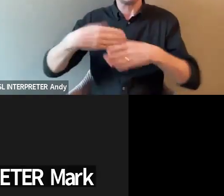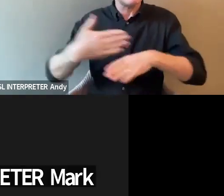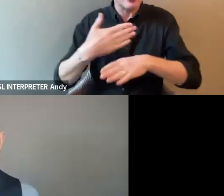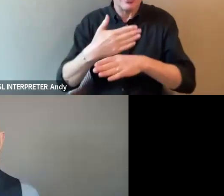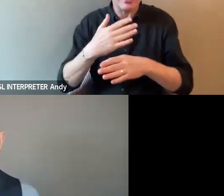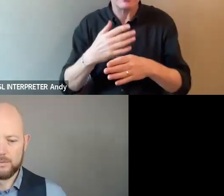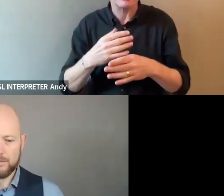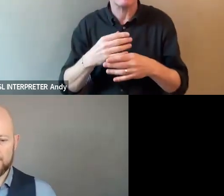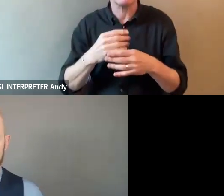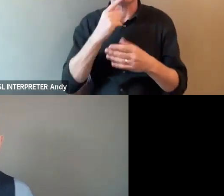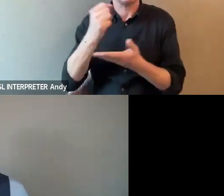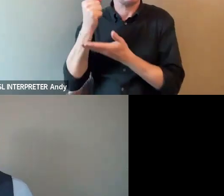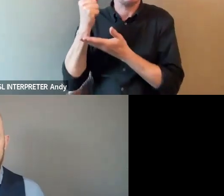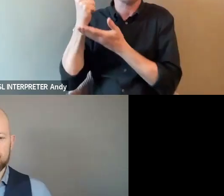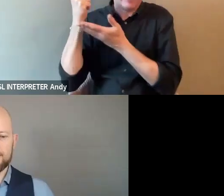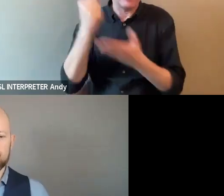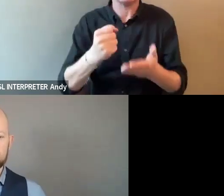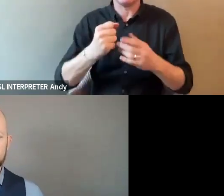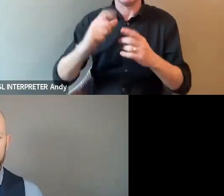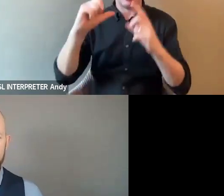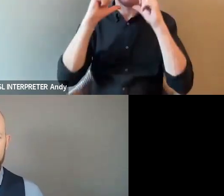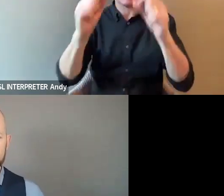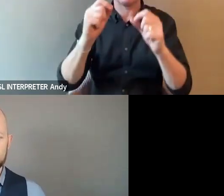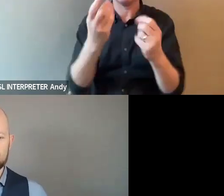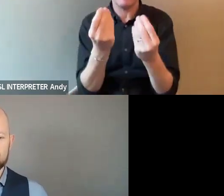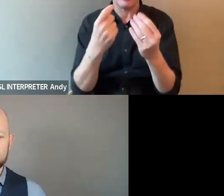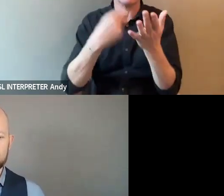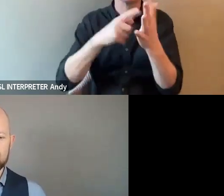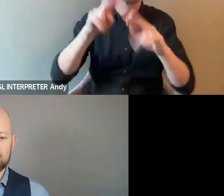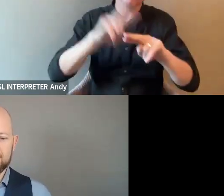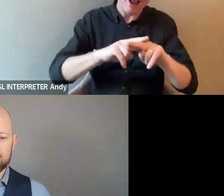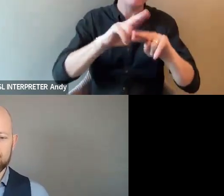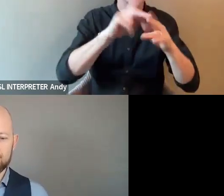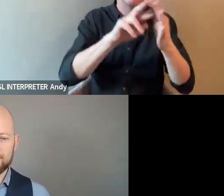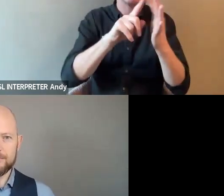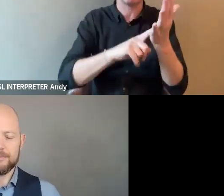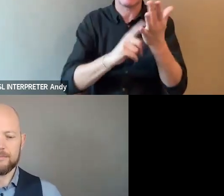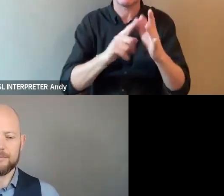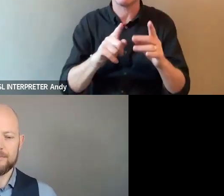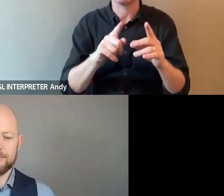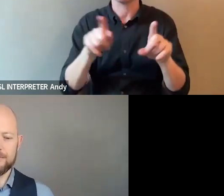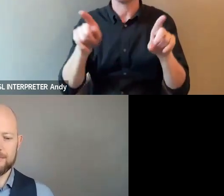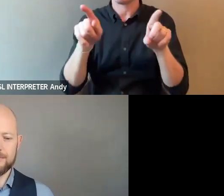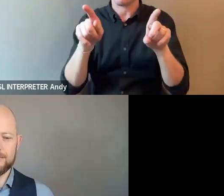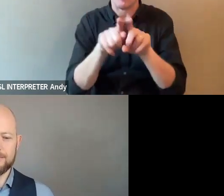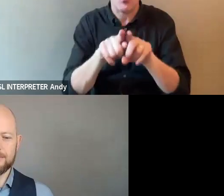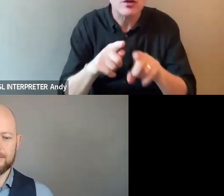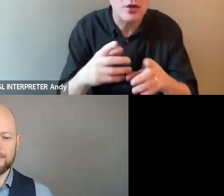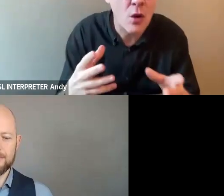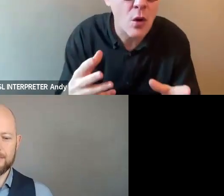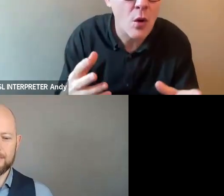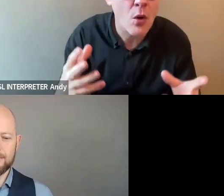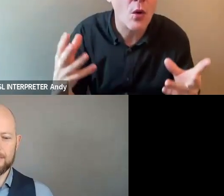funded through Impact Acceleration Funding, and Beth has been a key part of that with Fenella. And we've also been doing work with the Intellectual Property